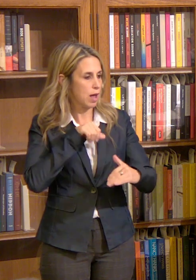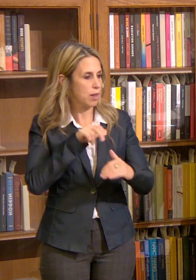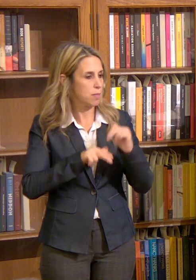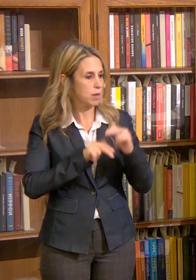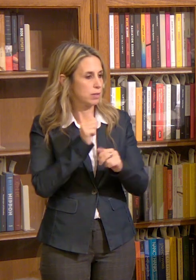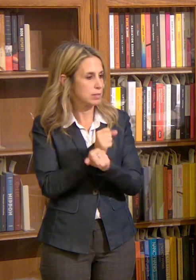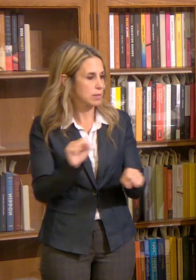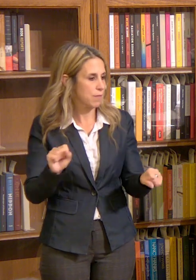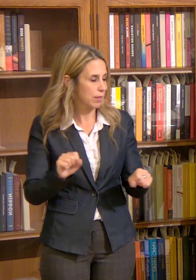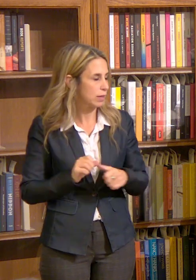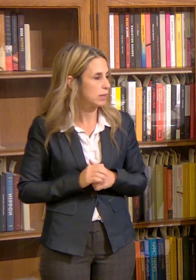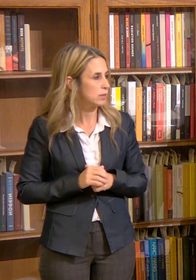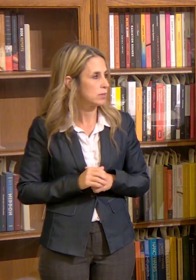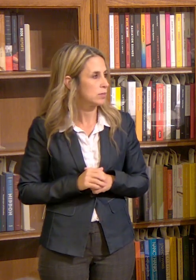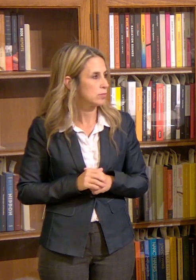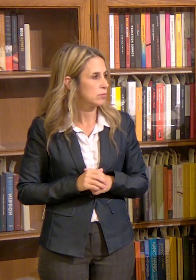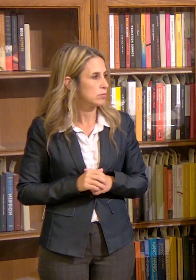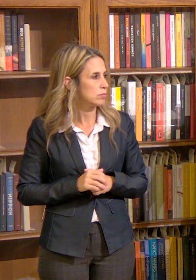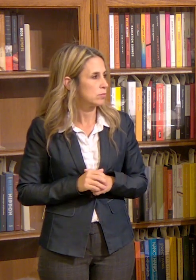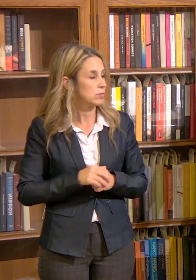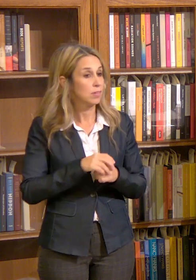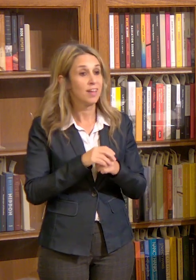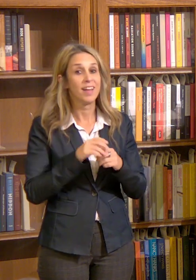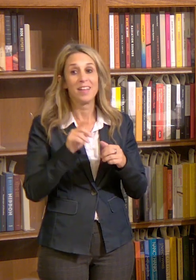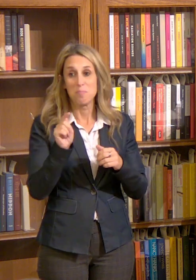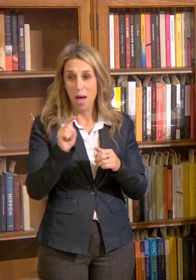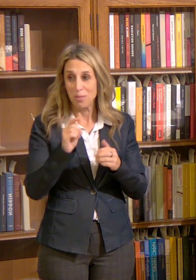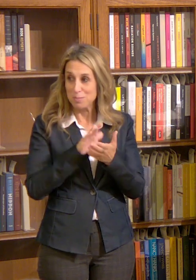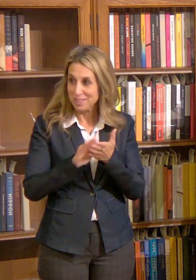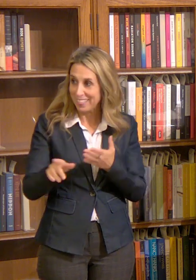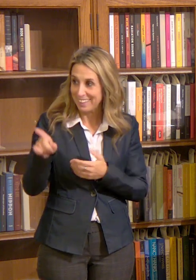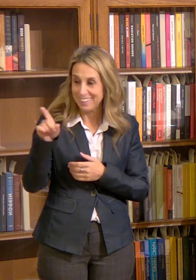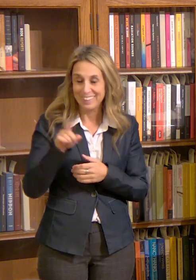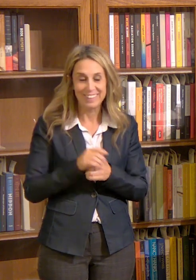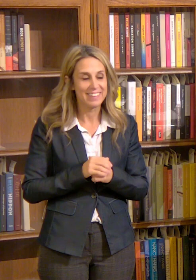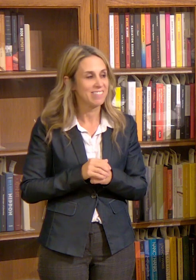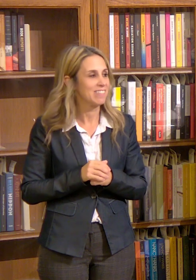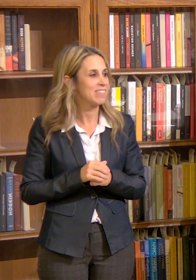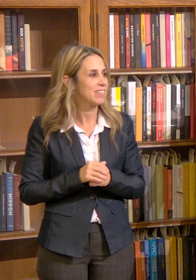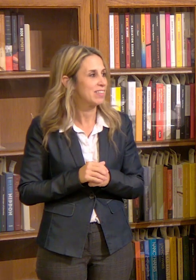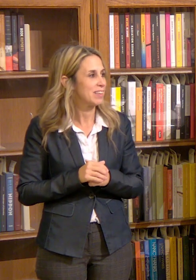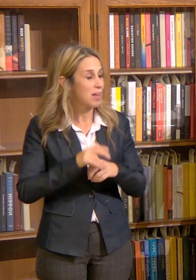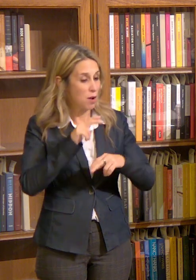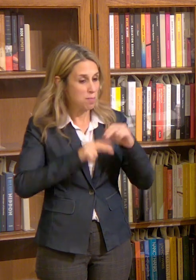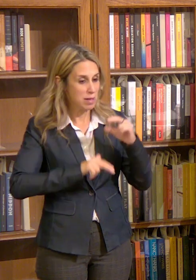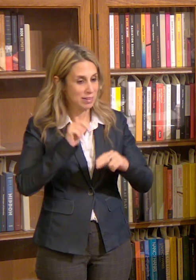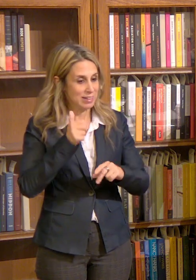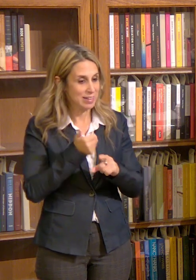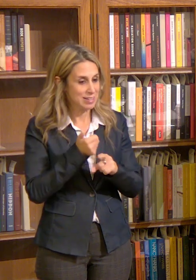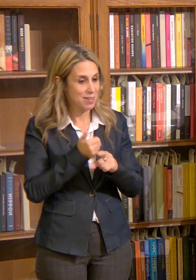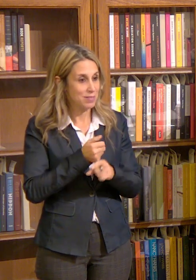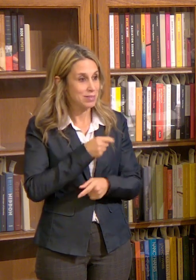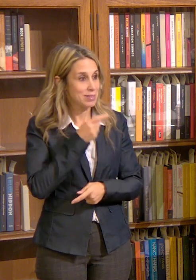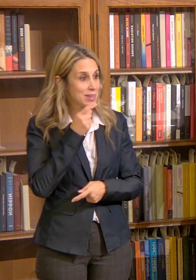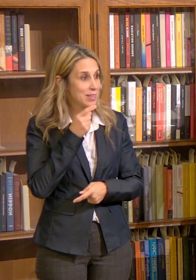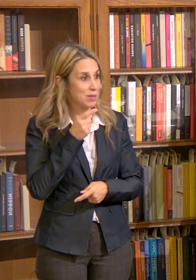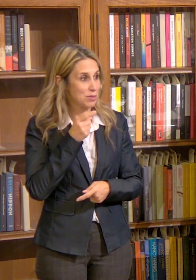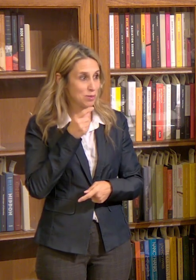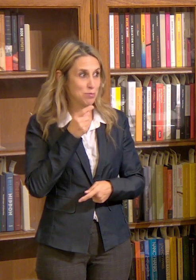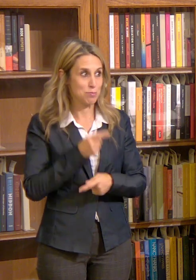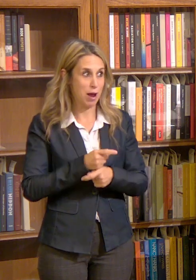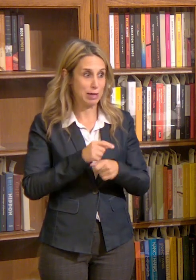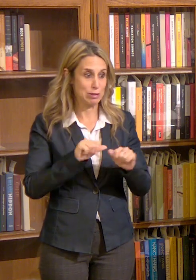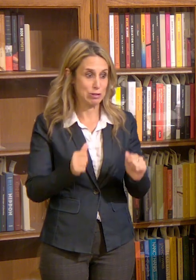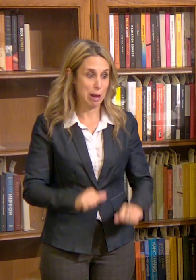building safely that our restrooms are clean that our building is in the right shape that it needs